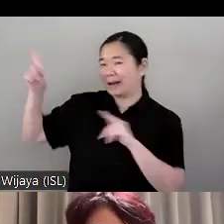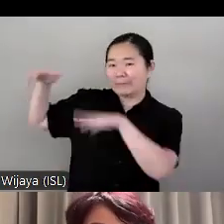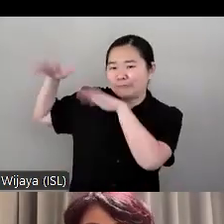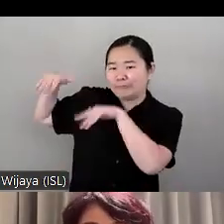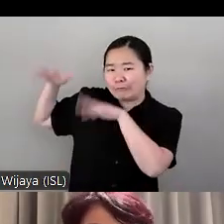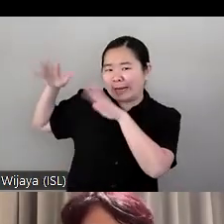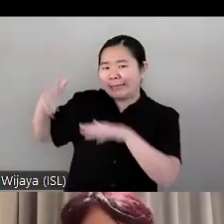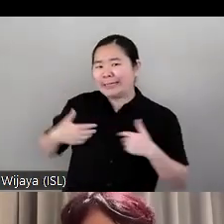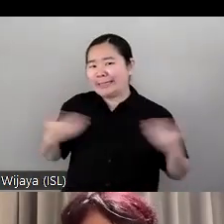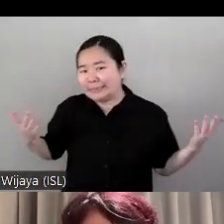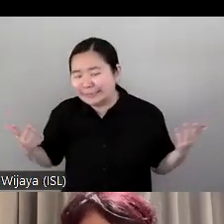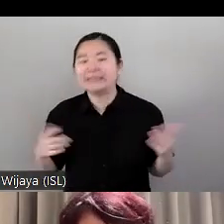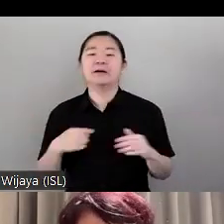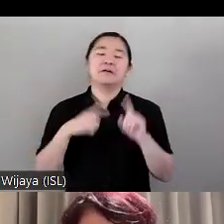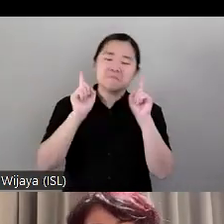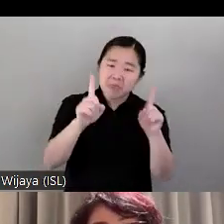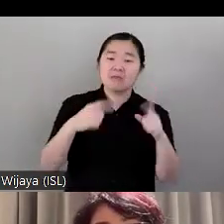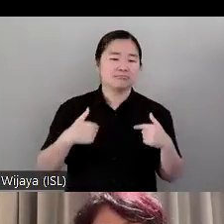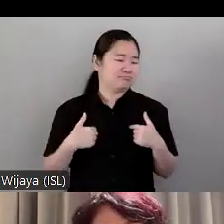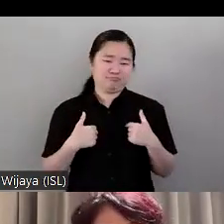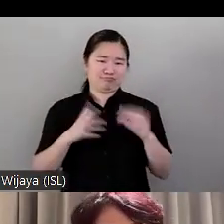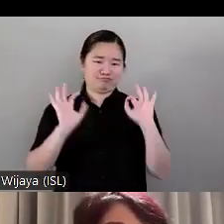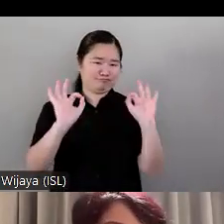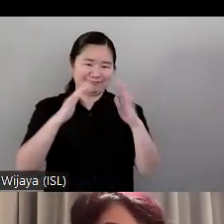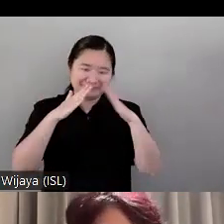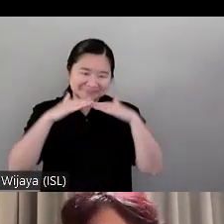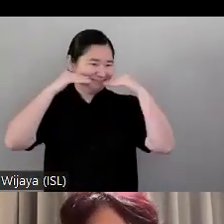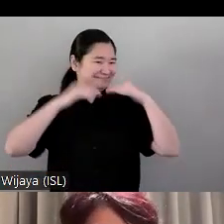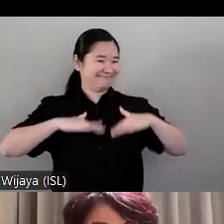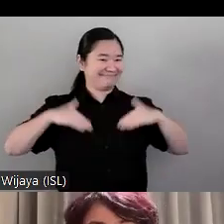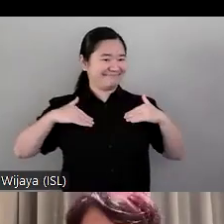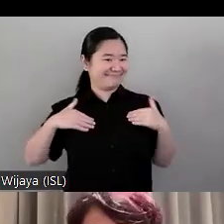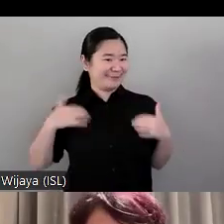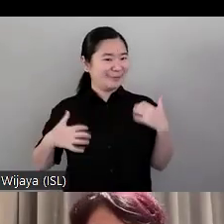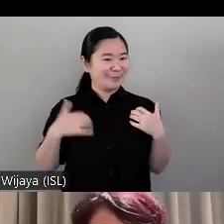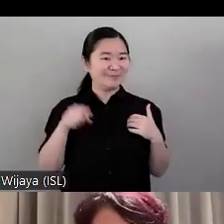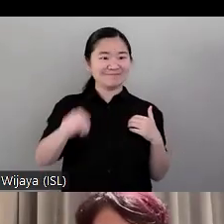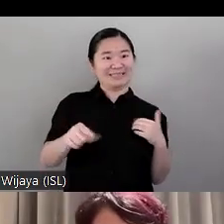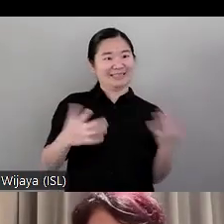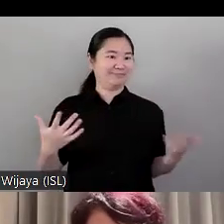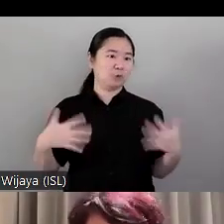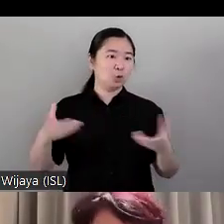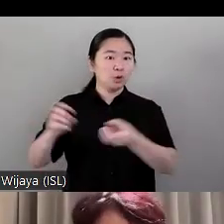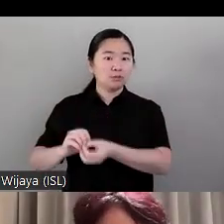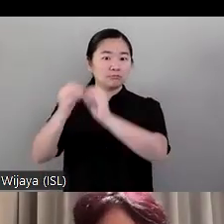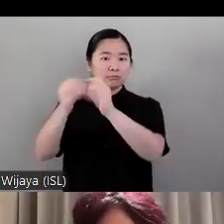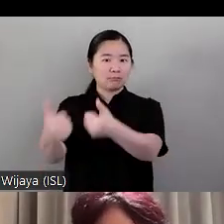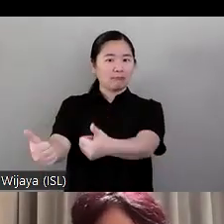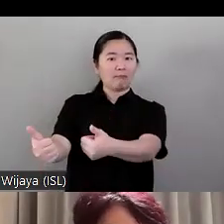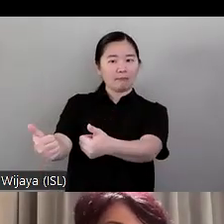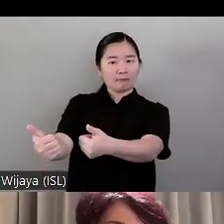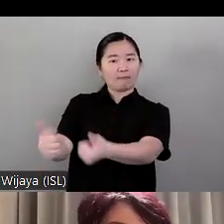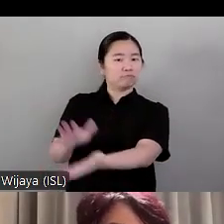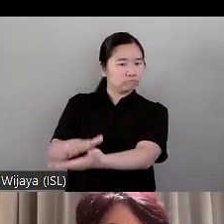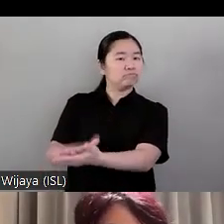exactly disability inclusive safeguarding means, and really looking at empowering persons with disabilities to exercise